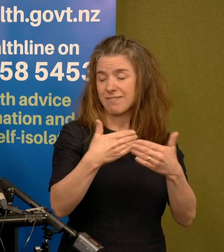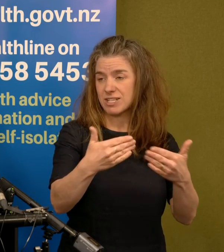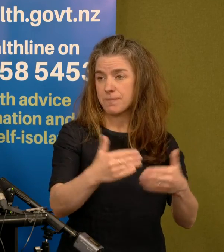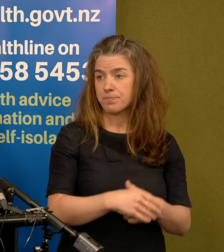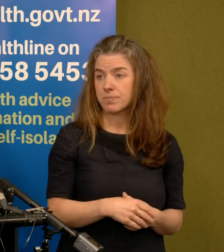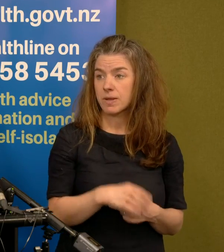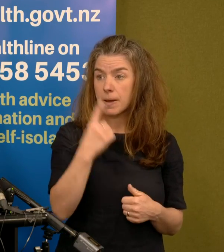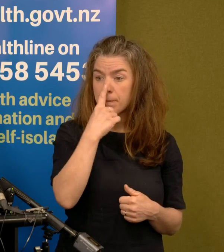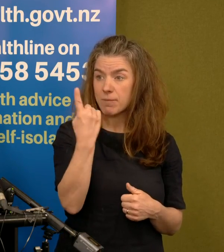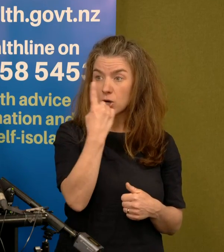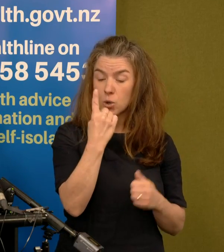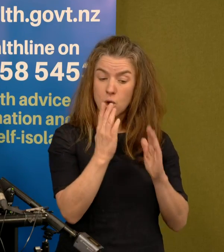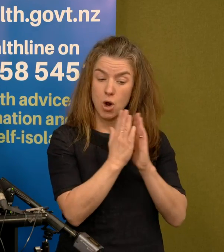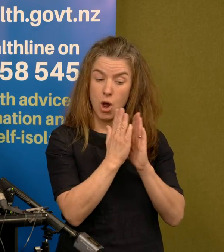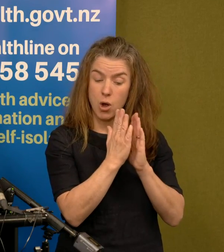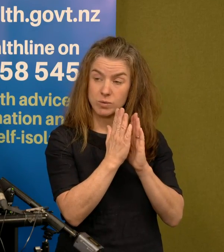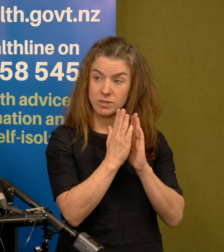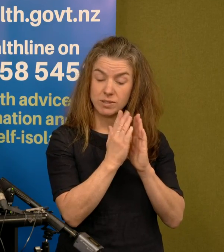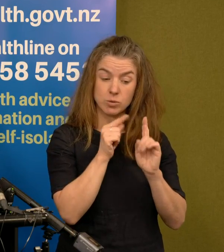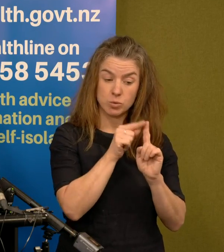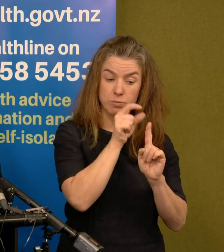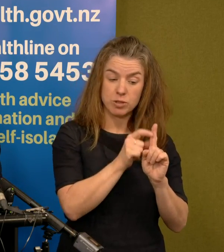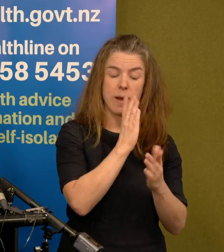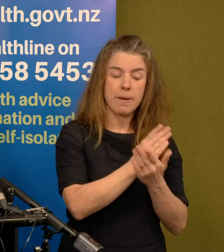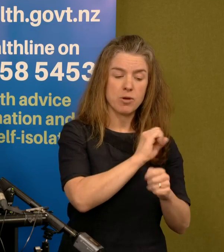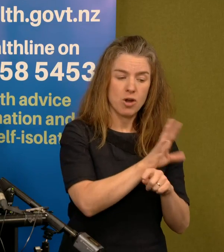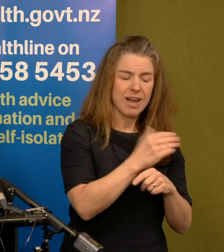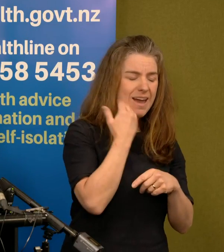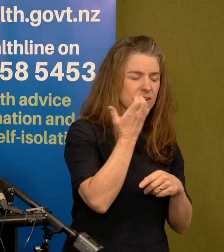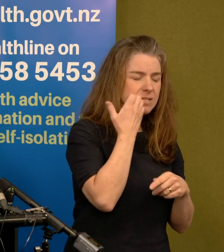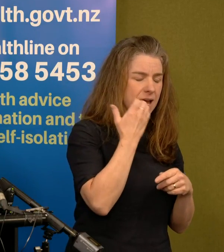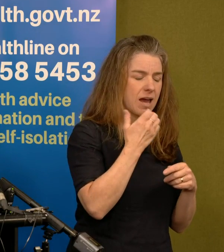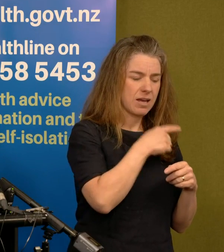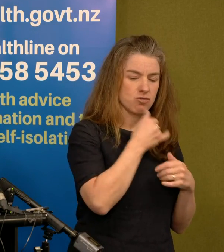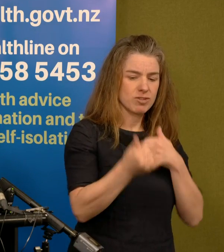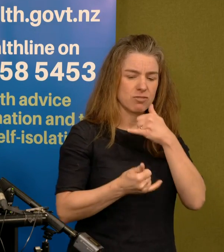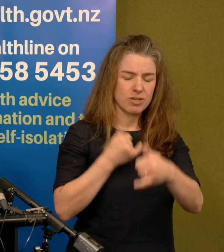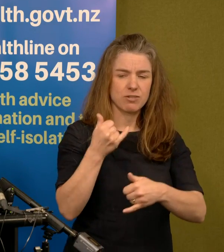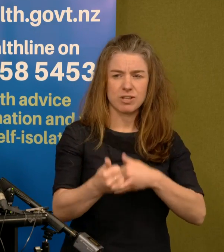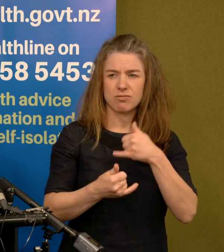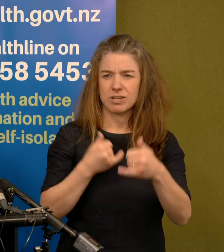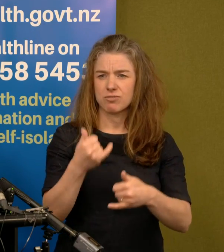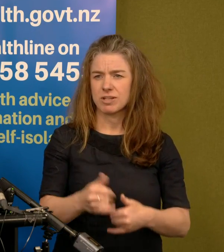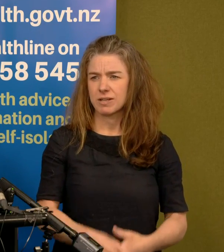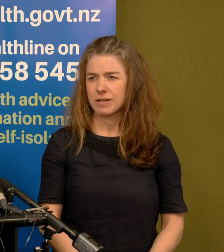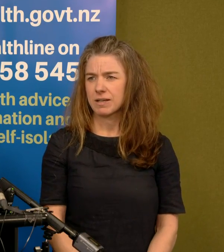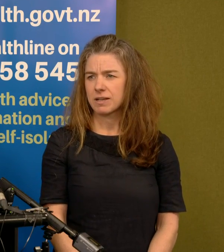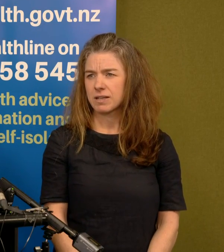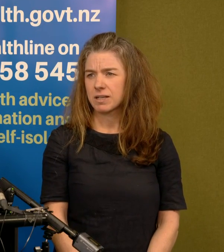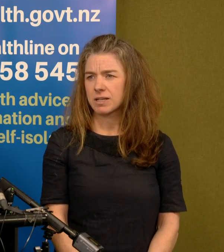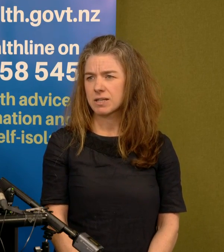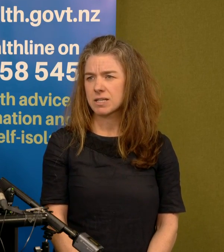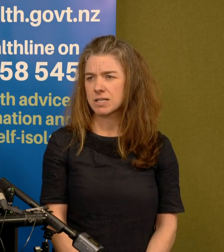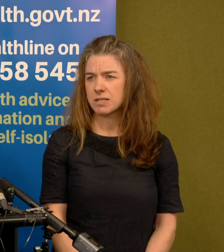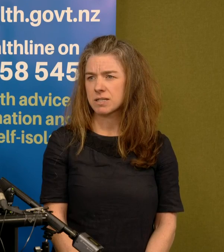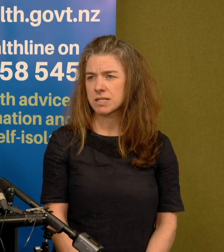of the cases, they are daily monitored by the local public health unit. Can we just case number one, you were able... Excuse me, sorry,